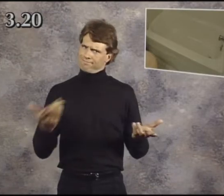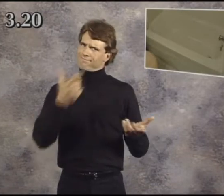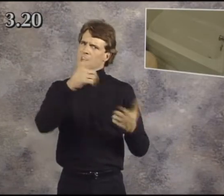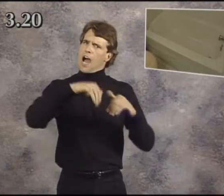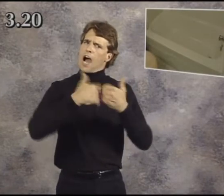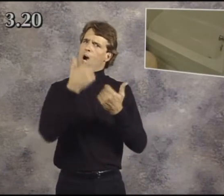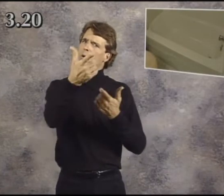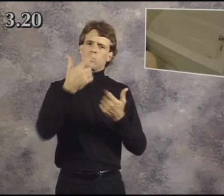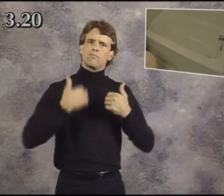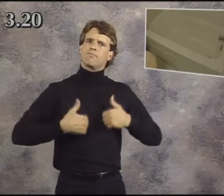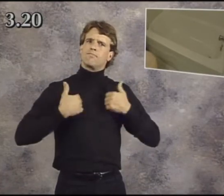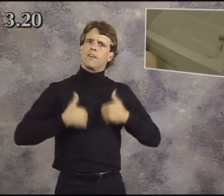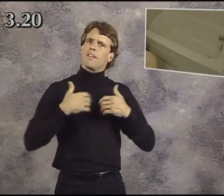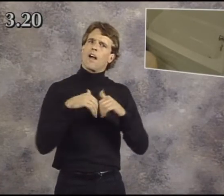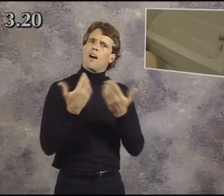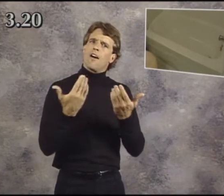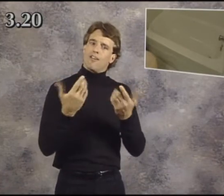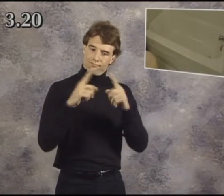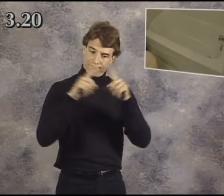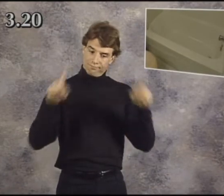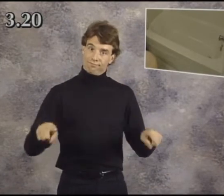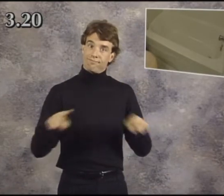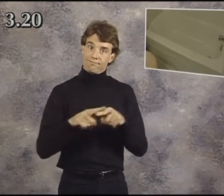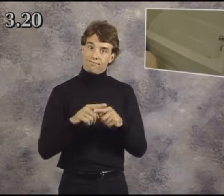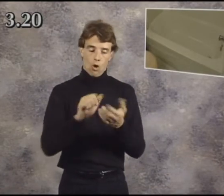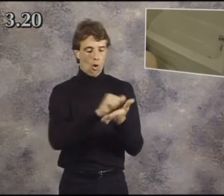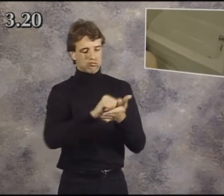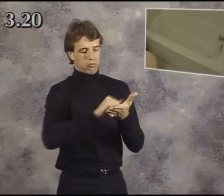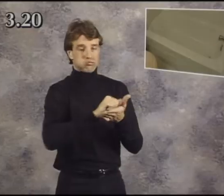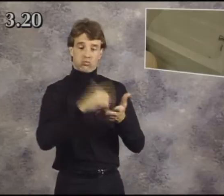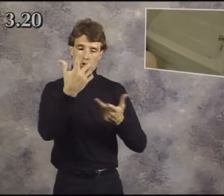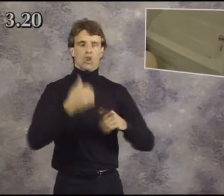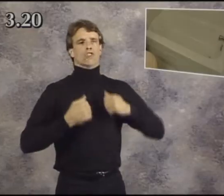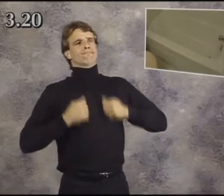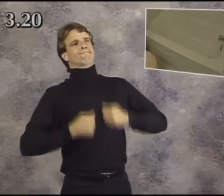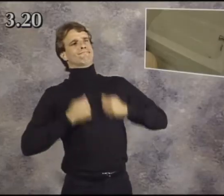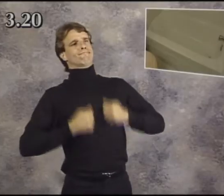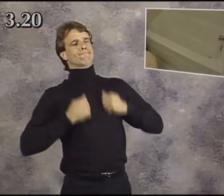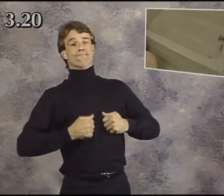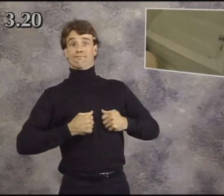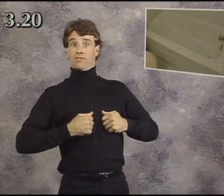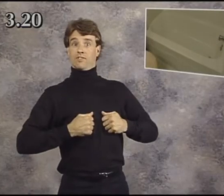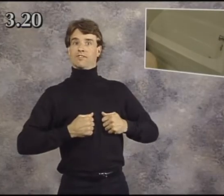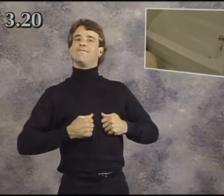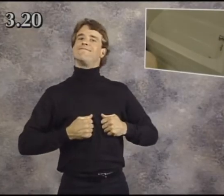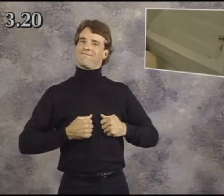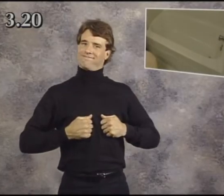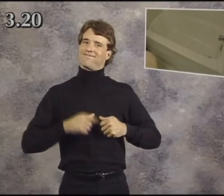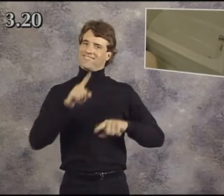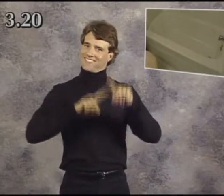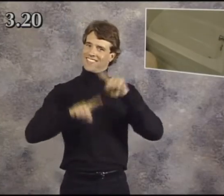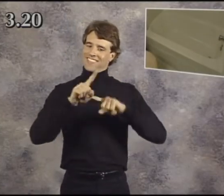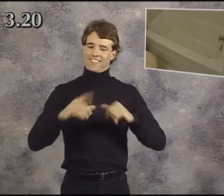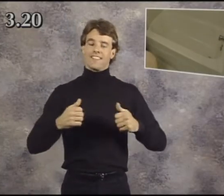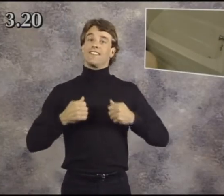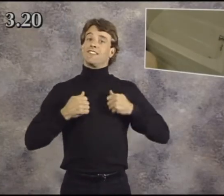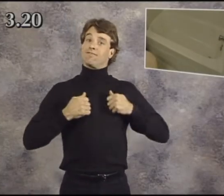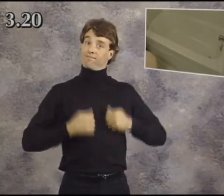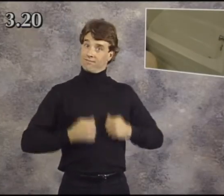Well, how do you bathe yourself? You take a washcloth, soap, and then you scrub away.